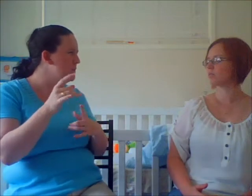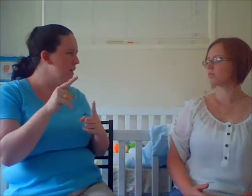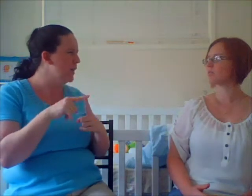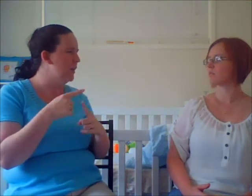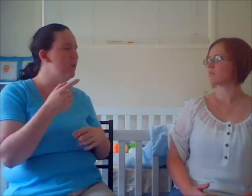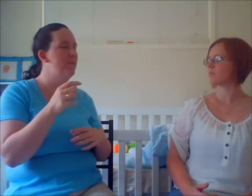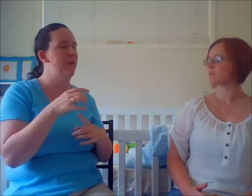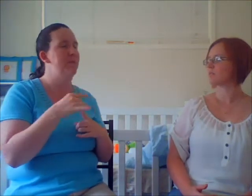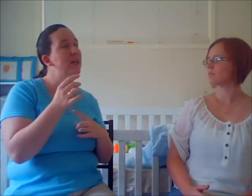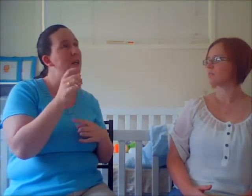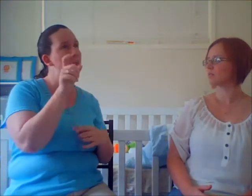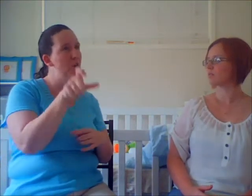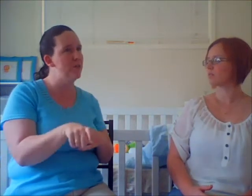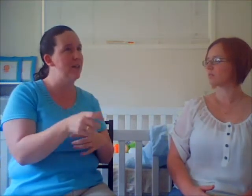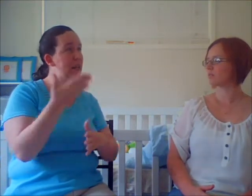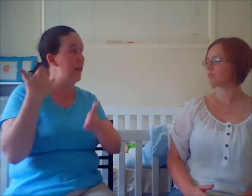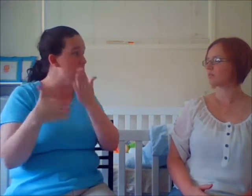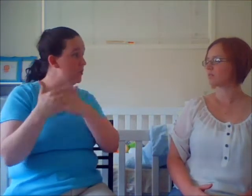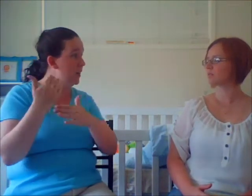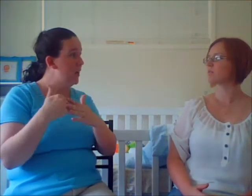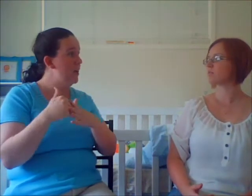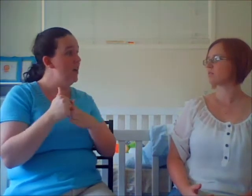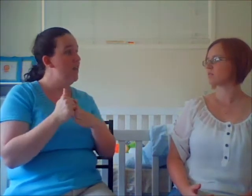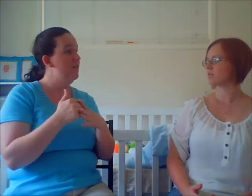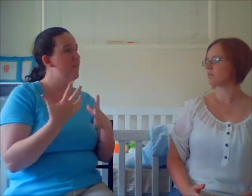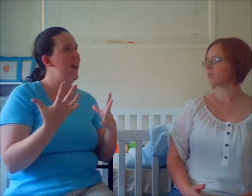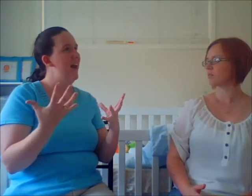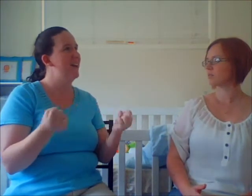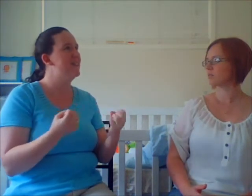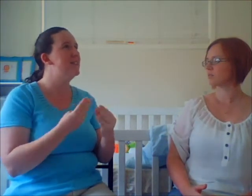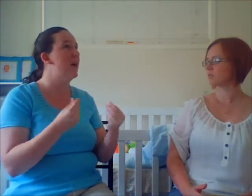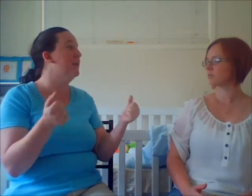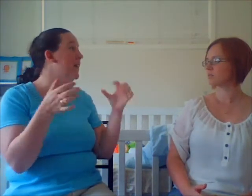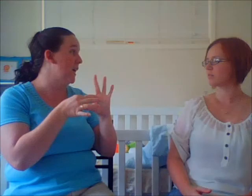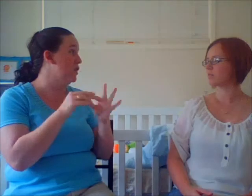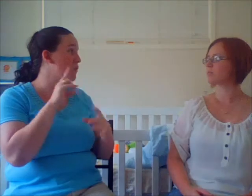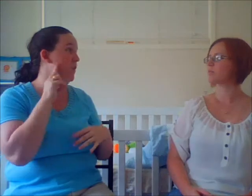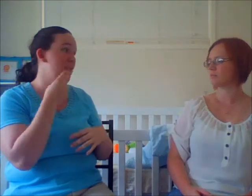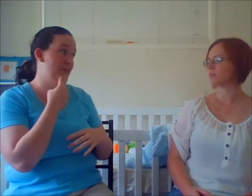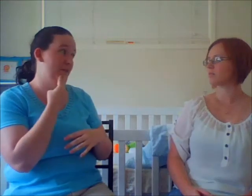particular person in history that has some connection with deaf